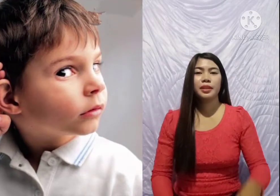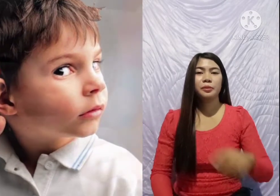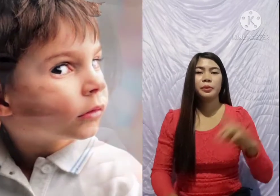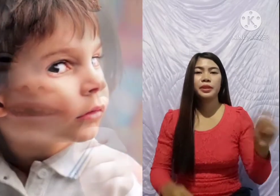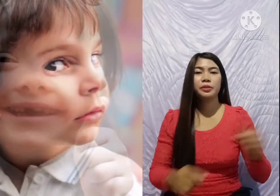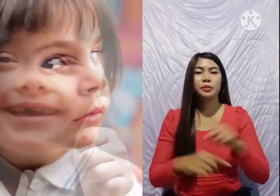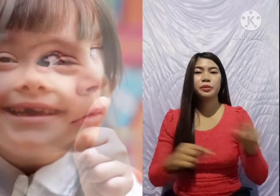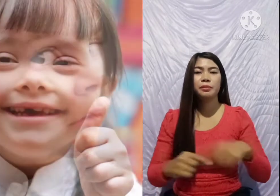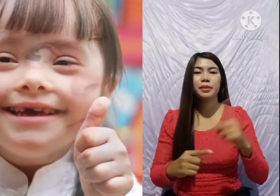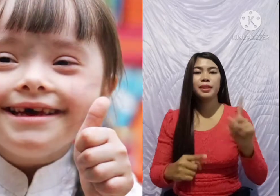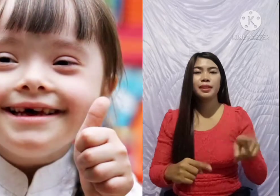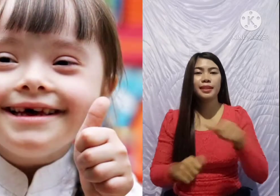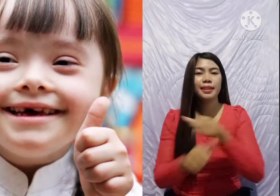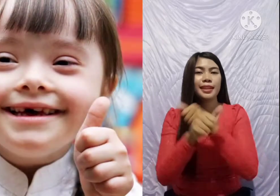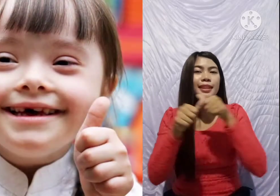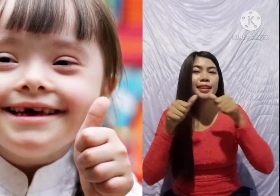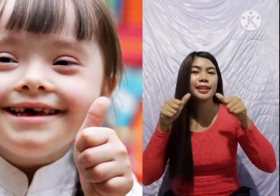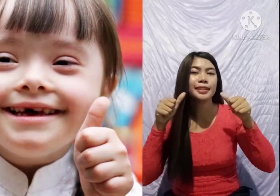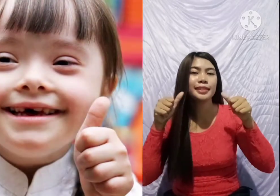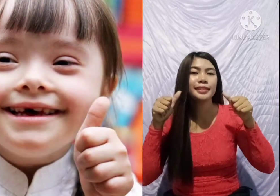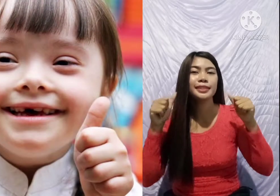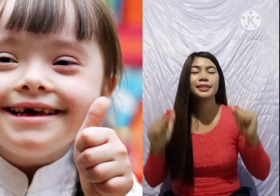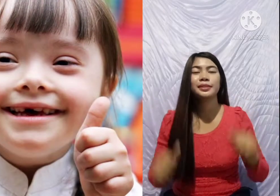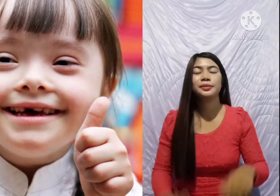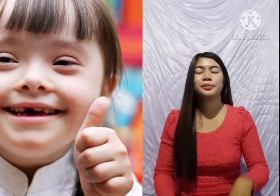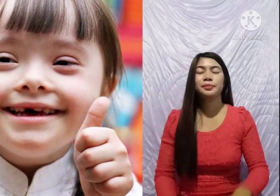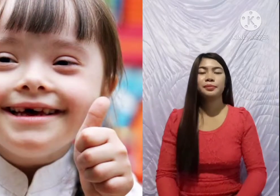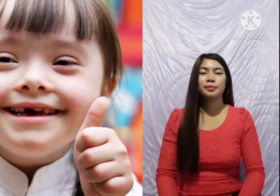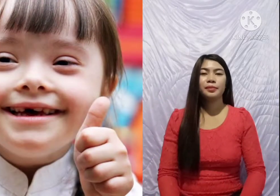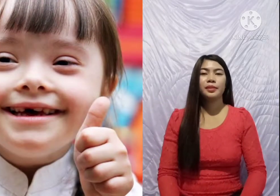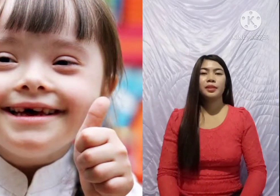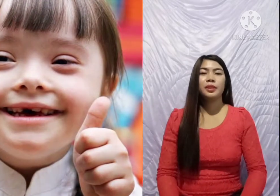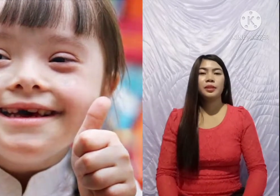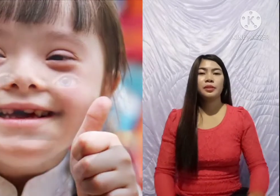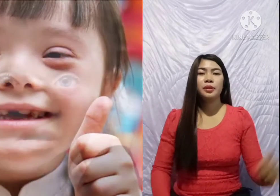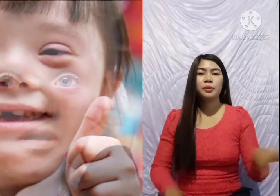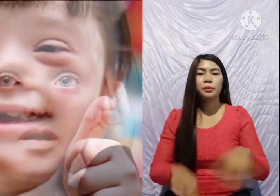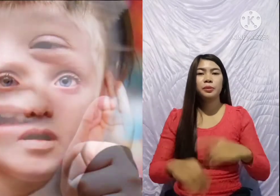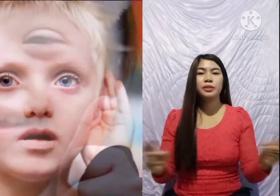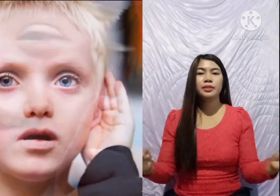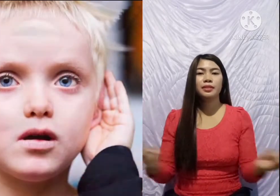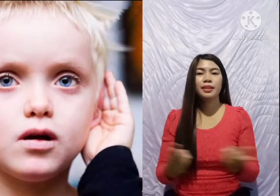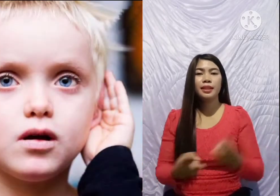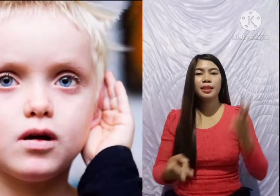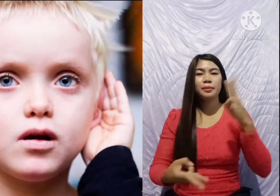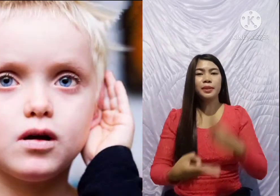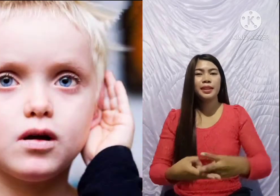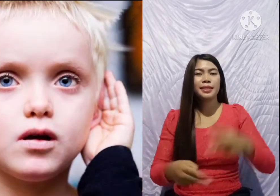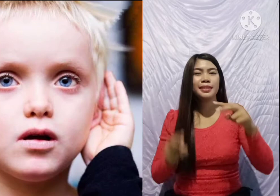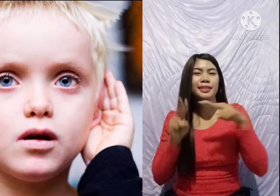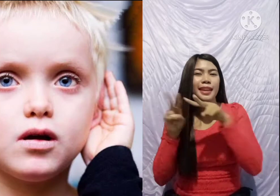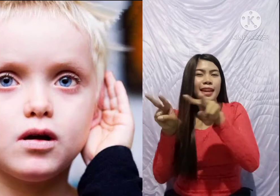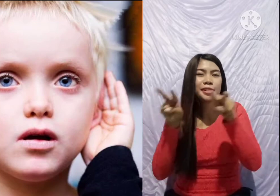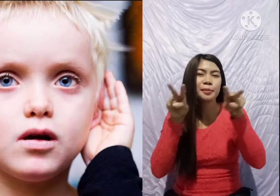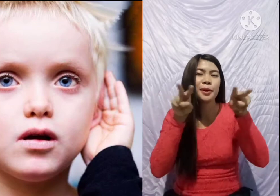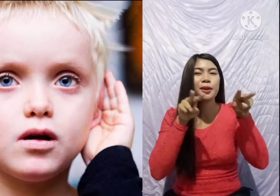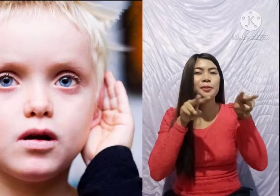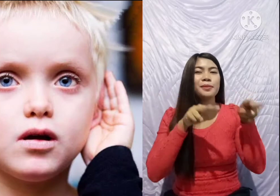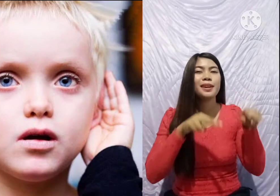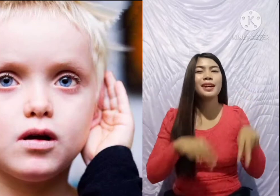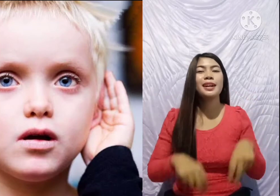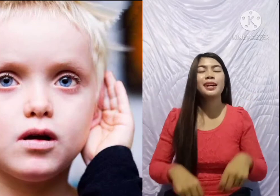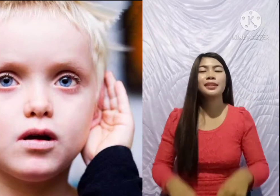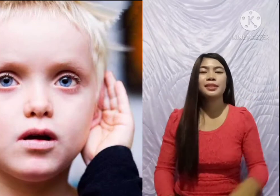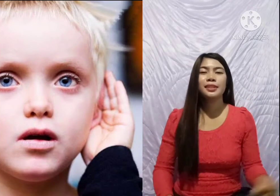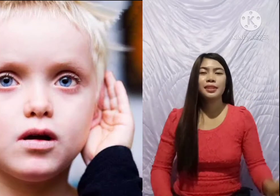And when you smile, The whole world stops and stares for